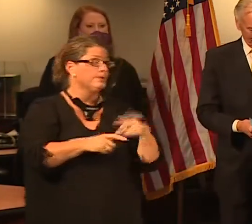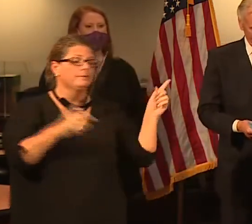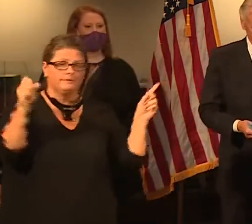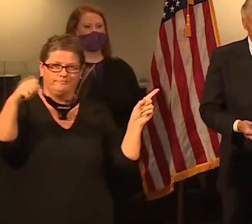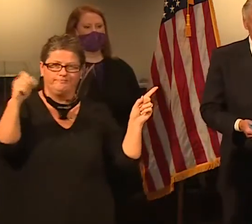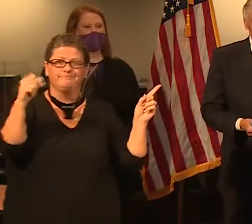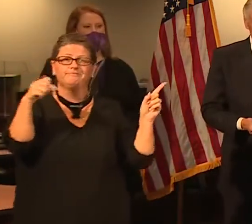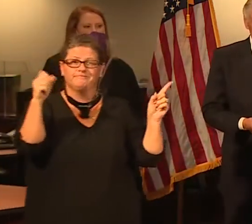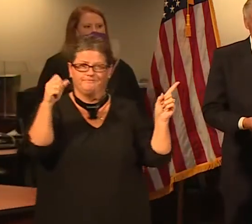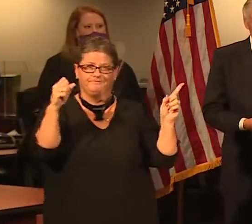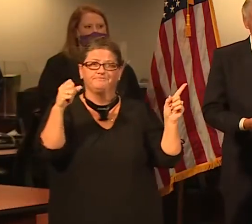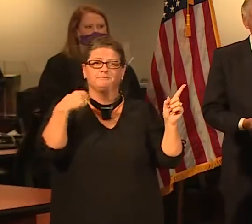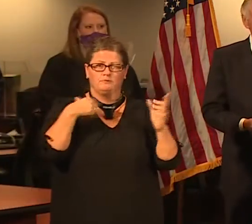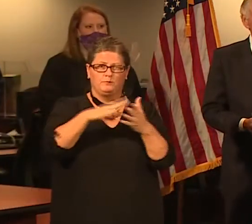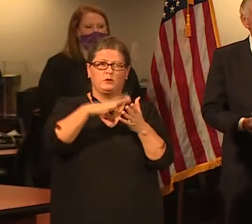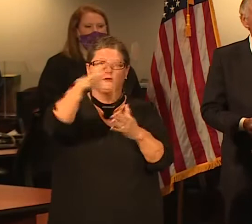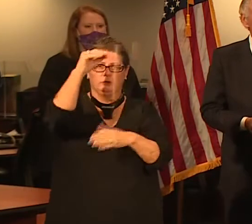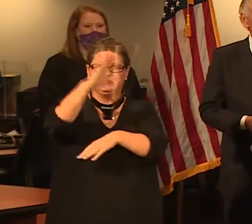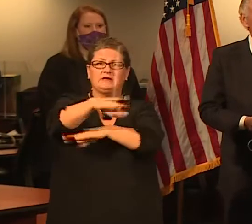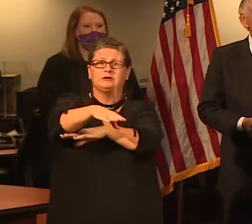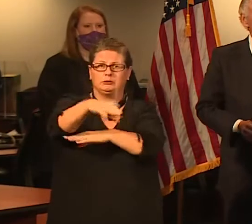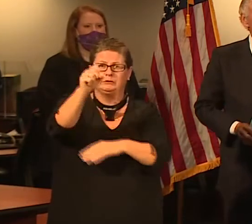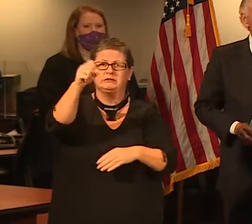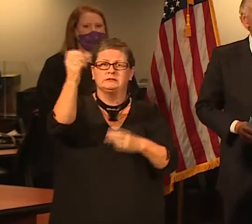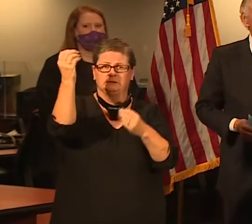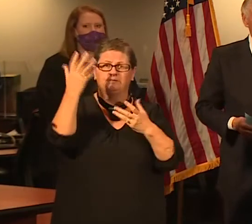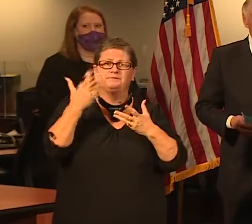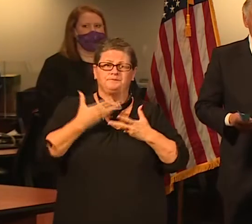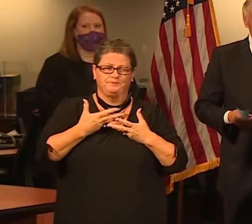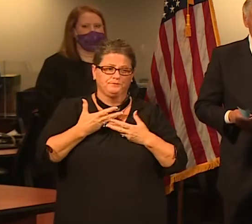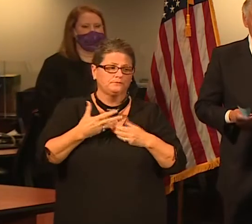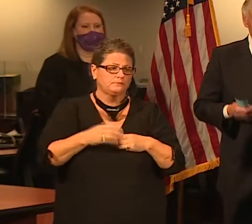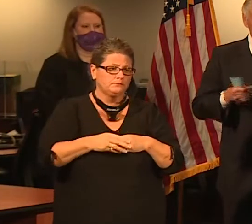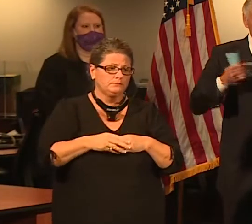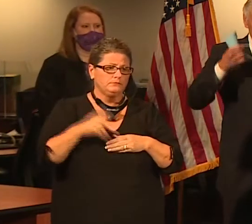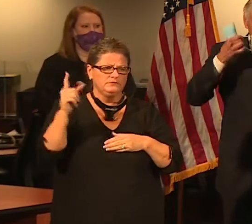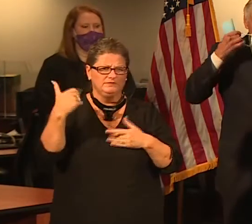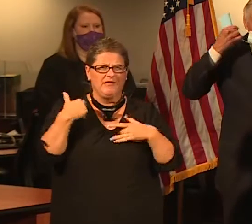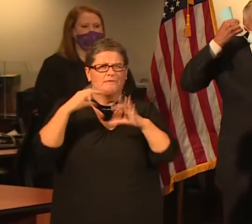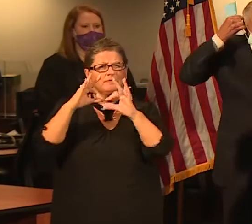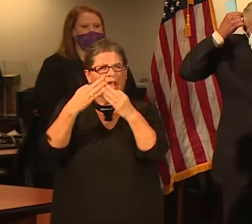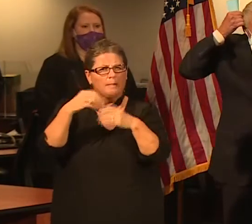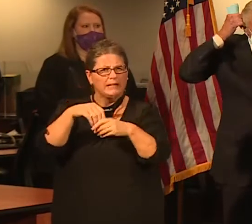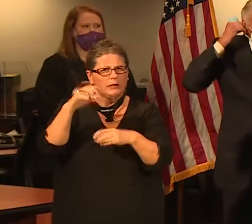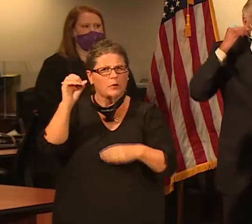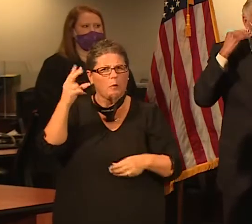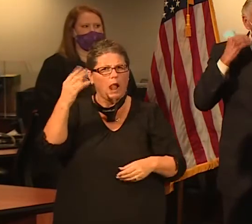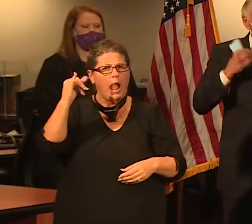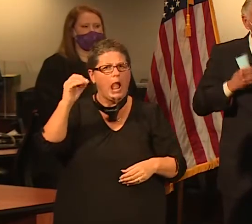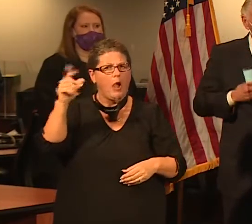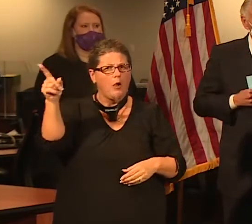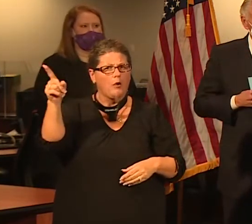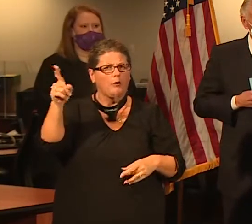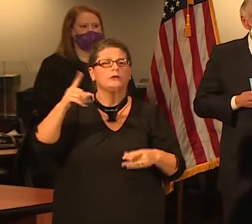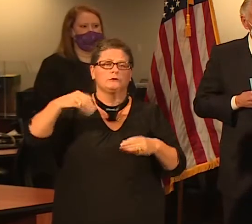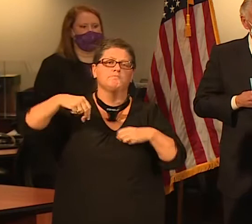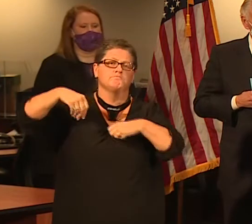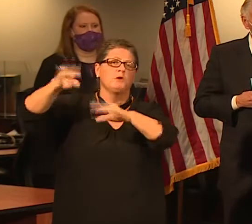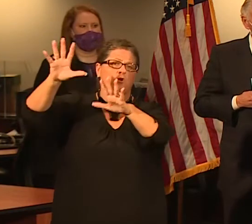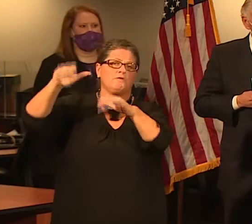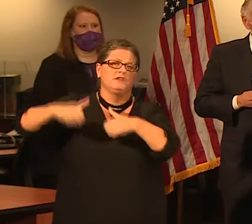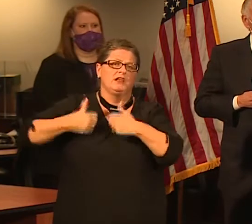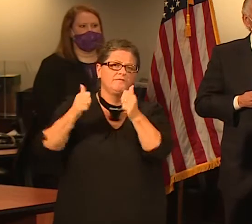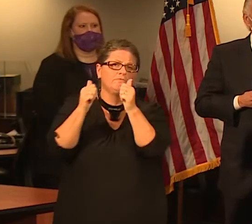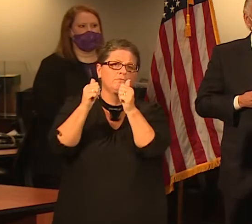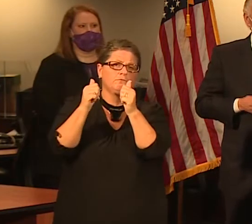Yeah, so we learned of that this afternoon as well. My understanding is that she has family in Ohio, and she's going to be closer to